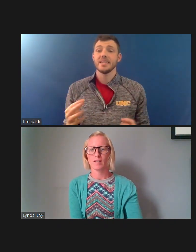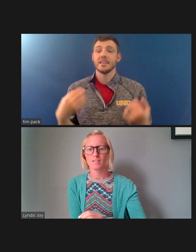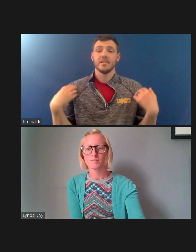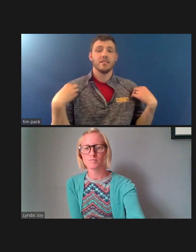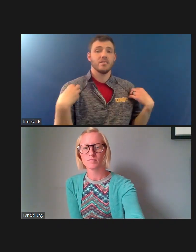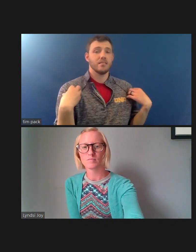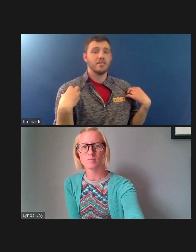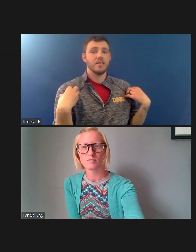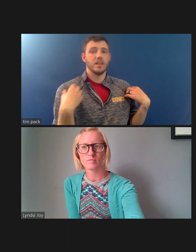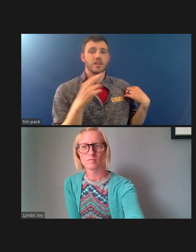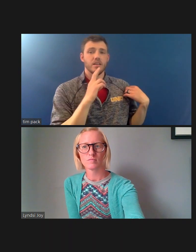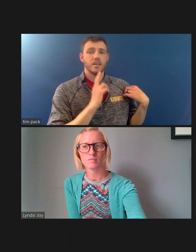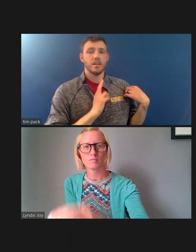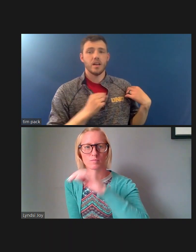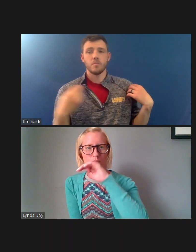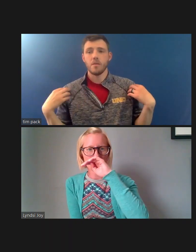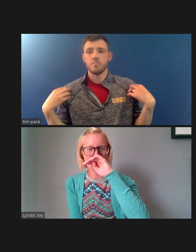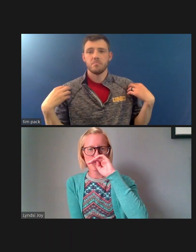I see it,